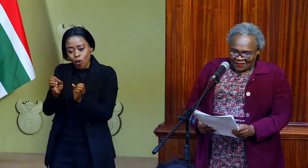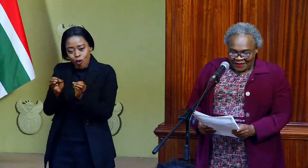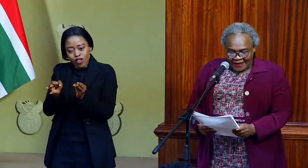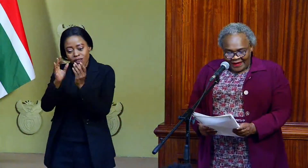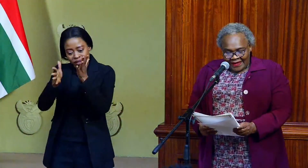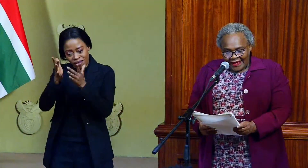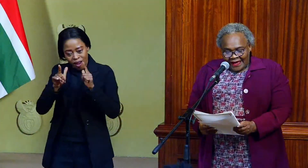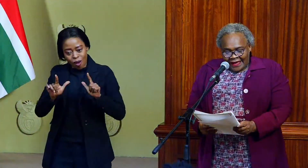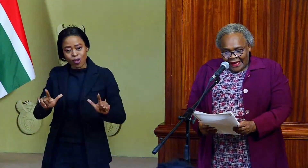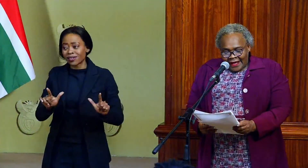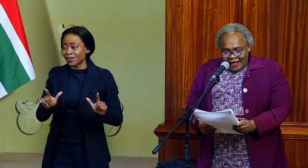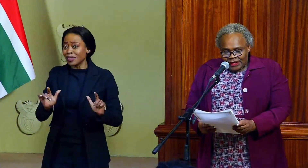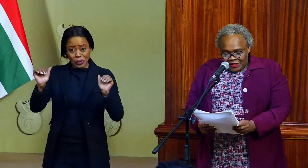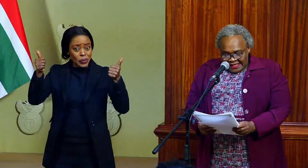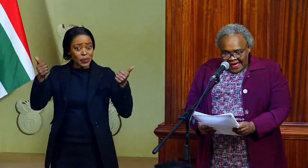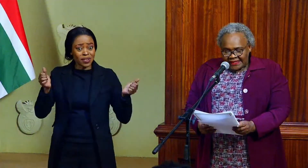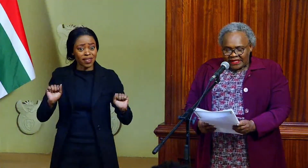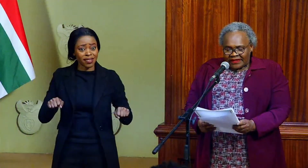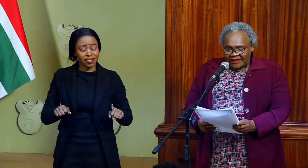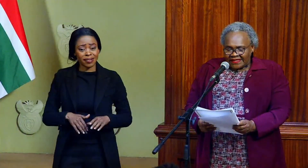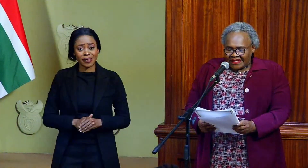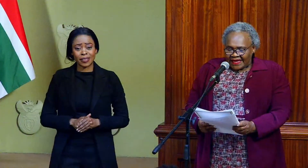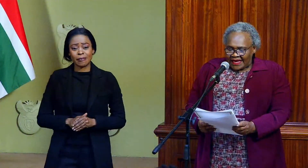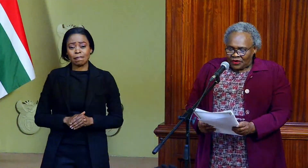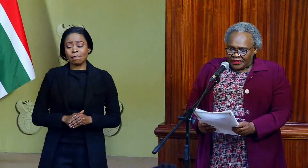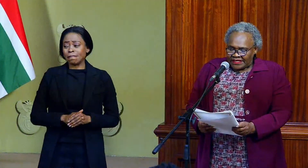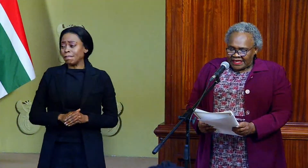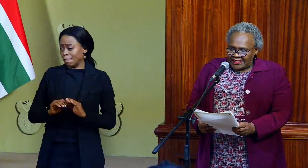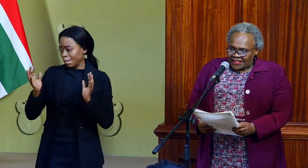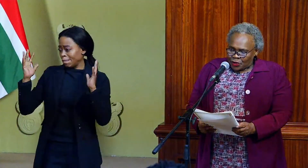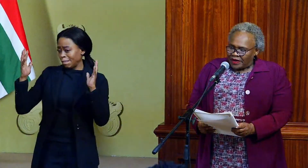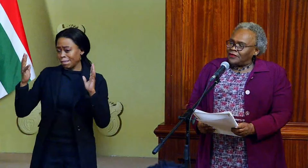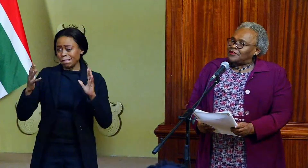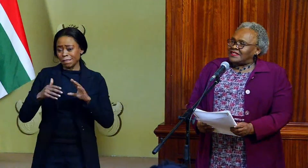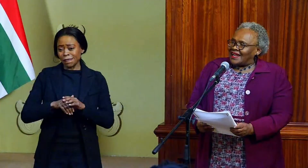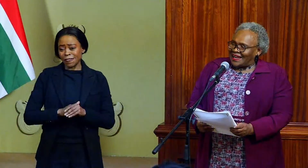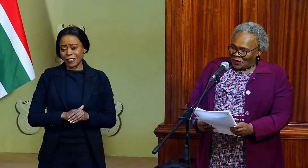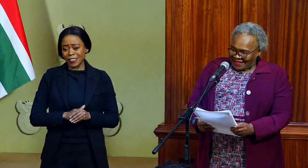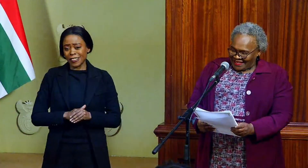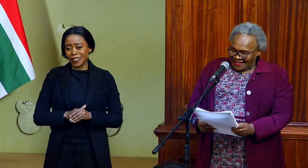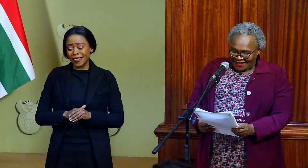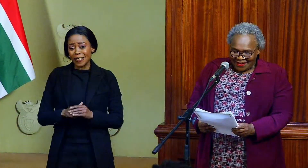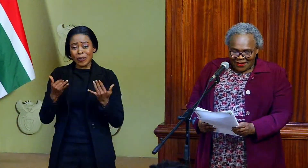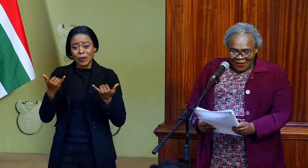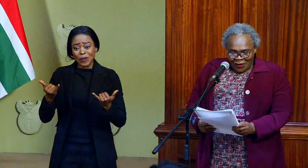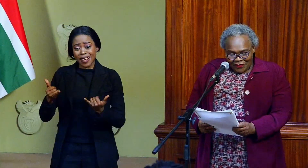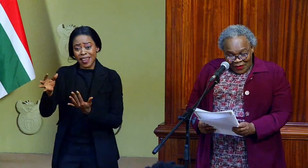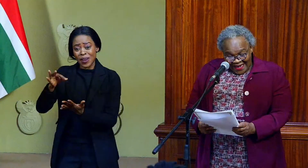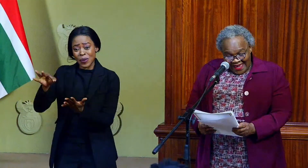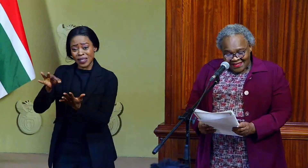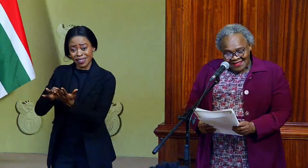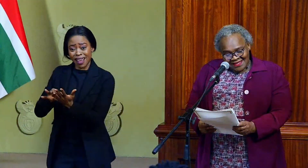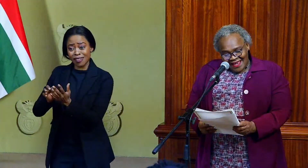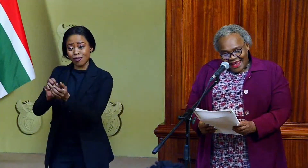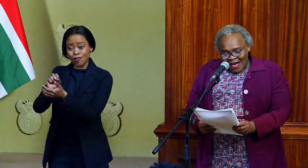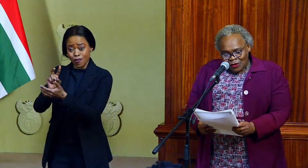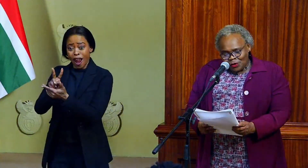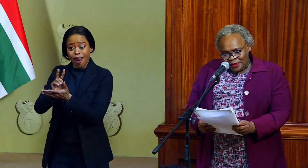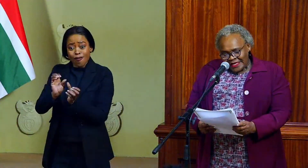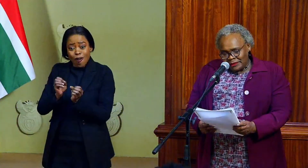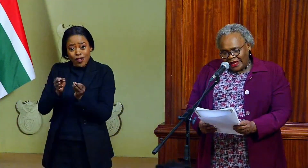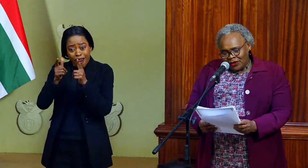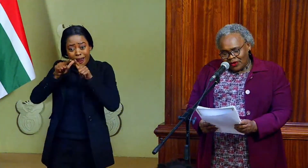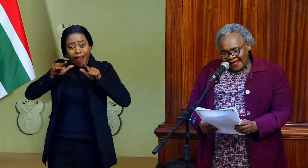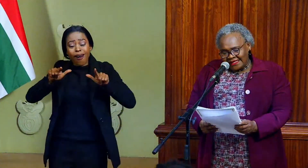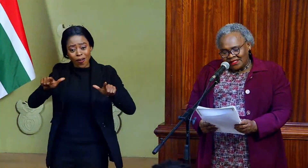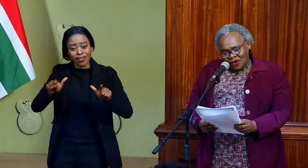good? As we sign South African Sign Language as the 12th official language of our land, I wish